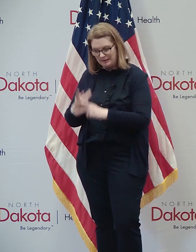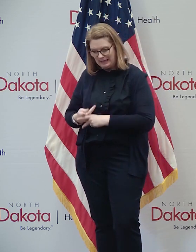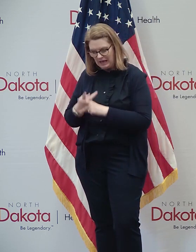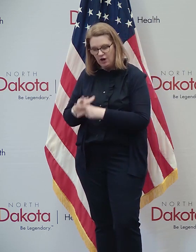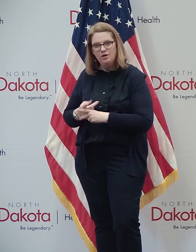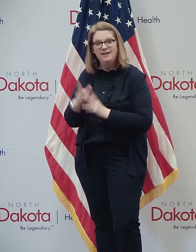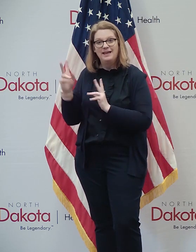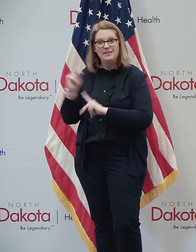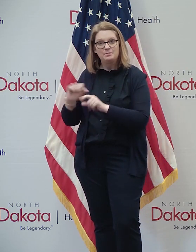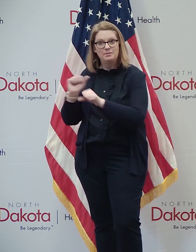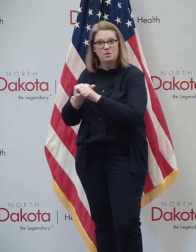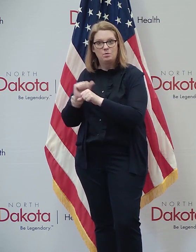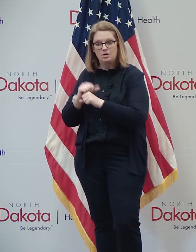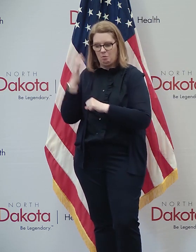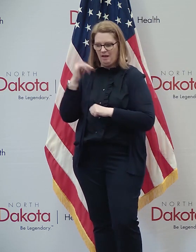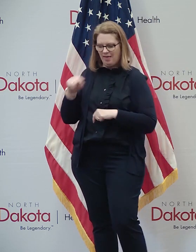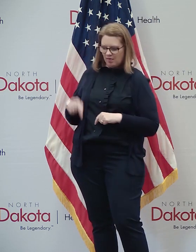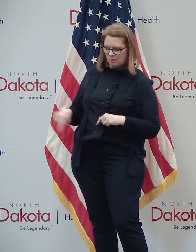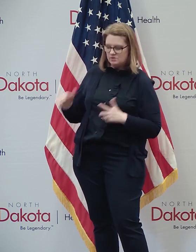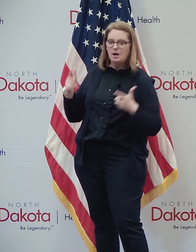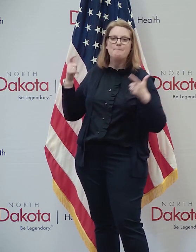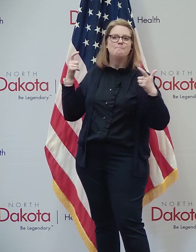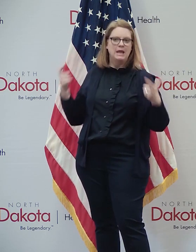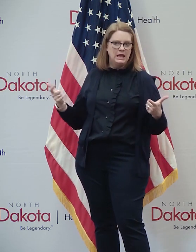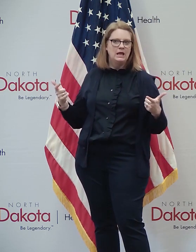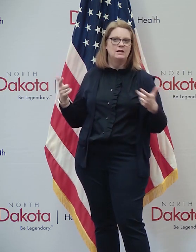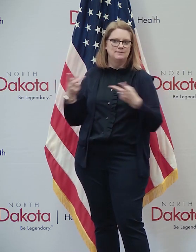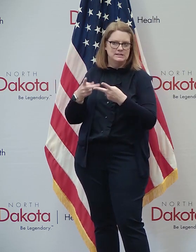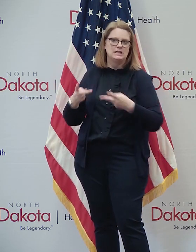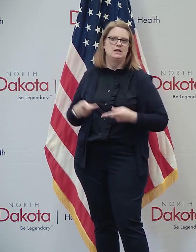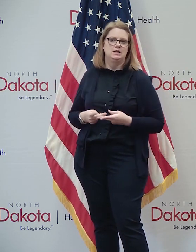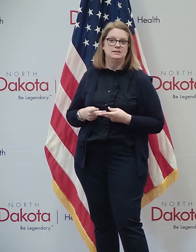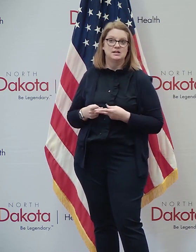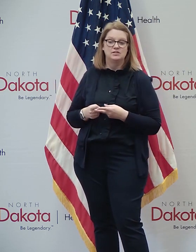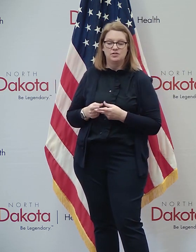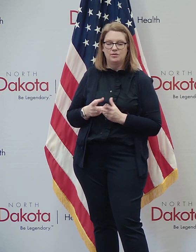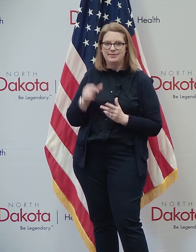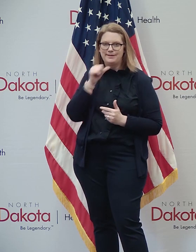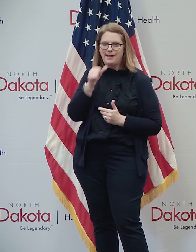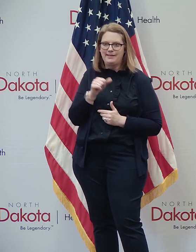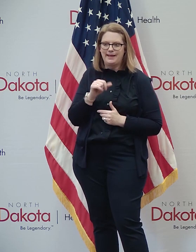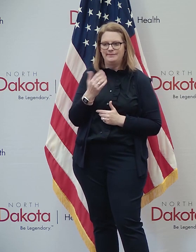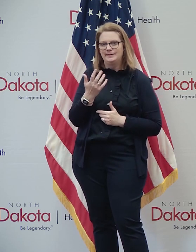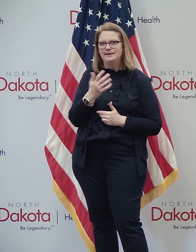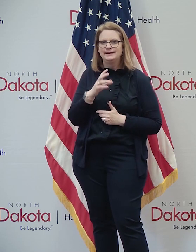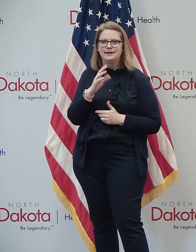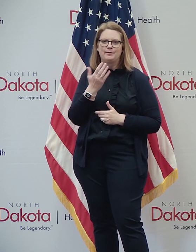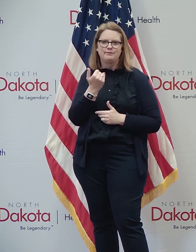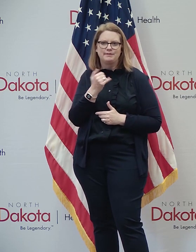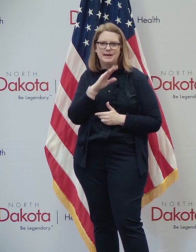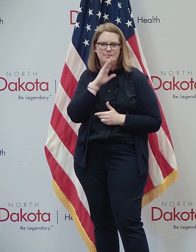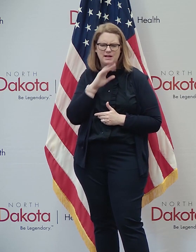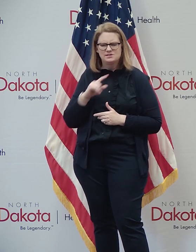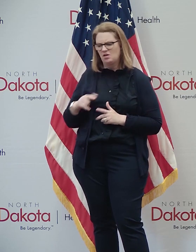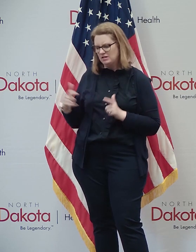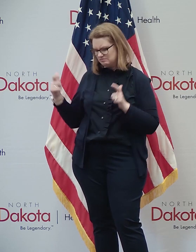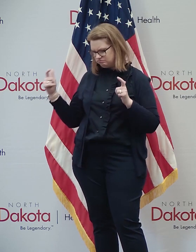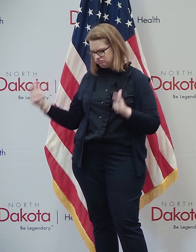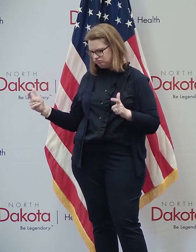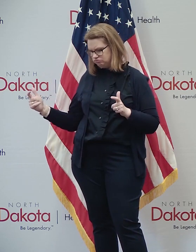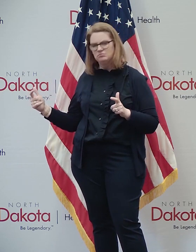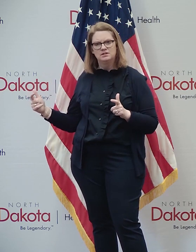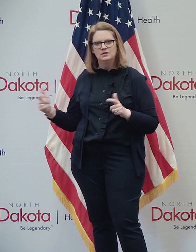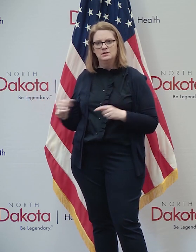to long-term care. I mean, if we take a look at the facilities across the state, and then the number of long-term care facilities that we have in